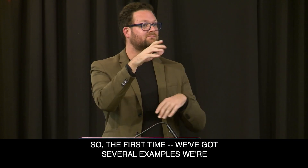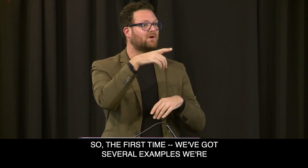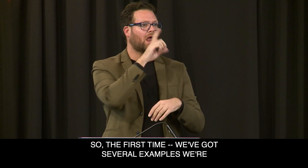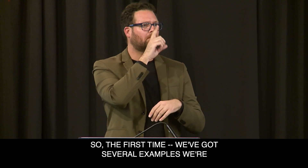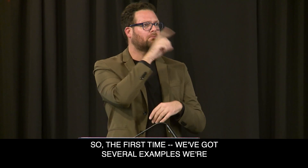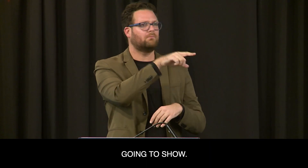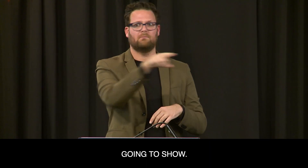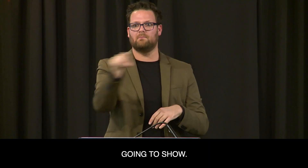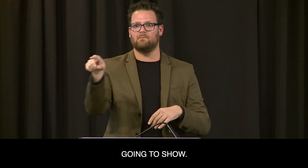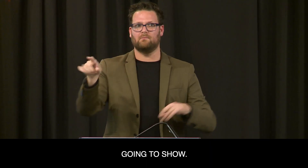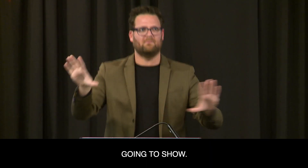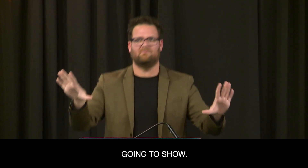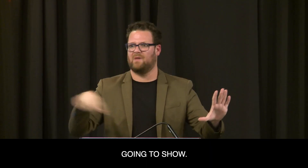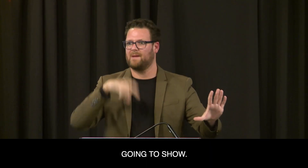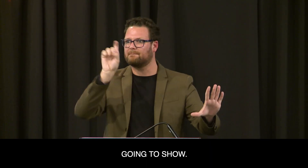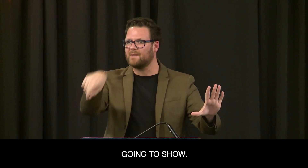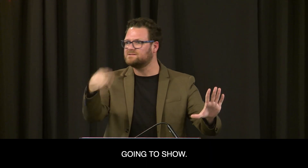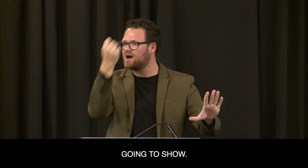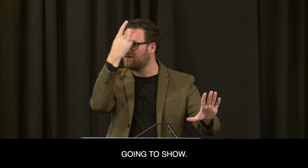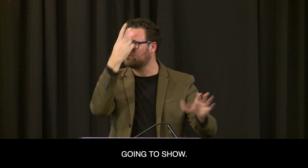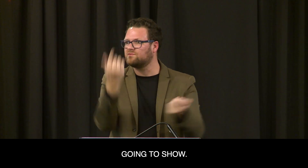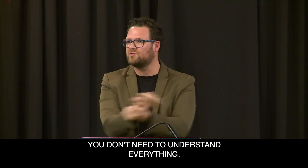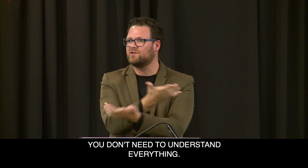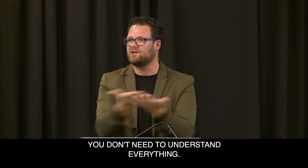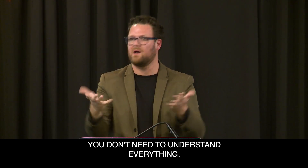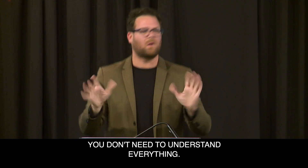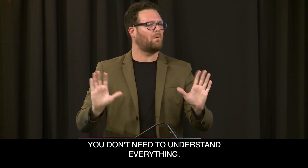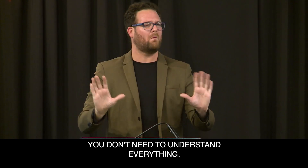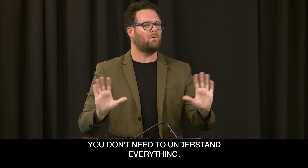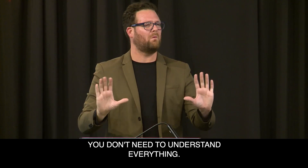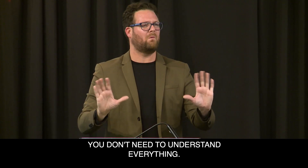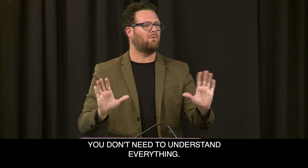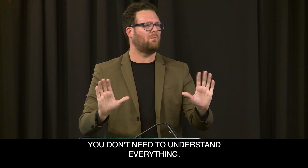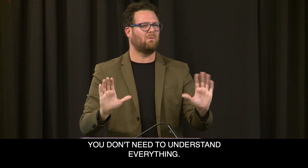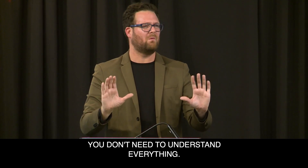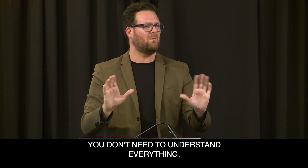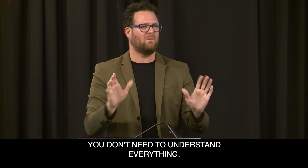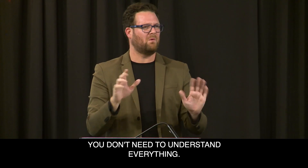several examples we're going to show. You don't need to understand everything.